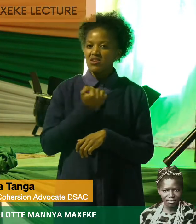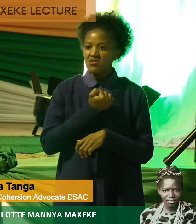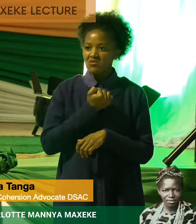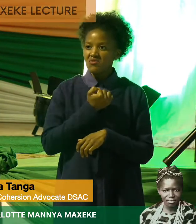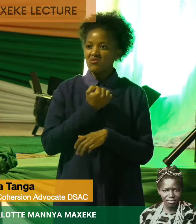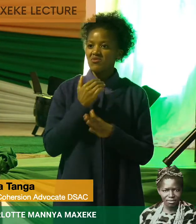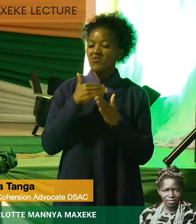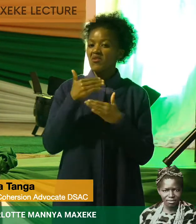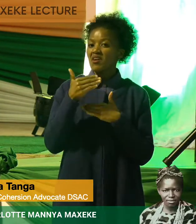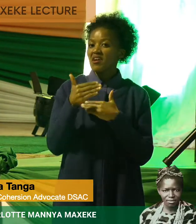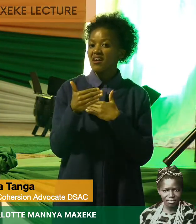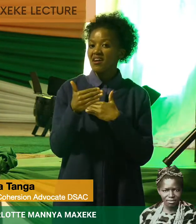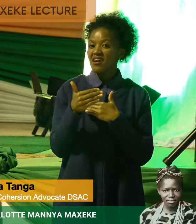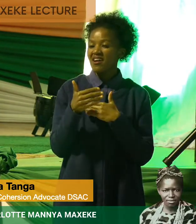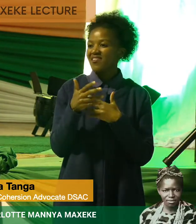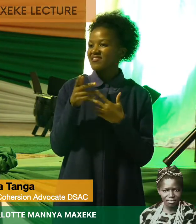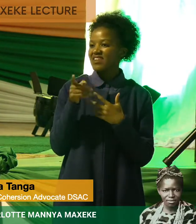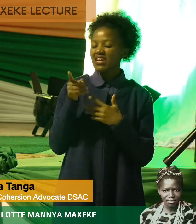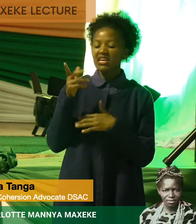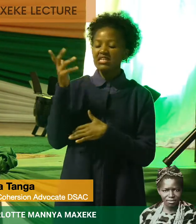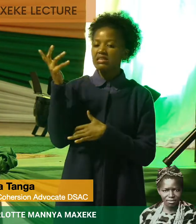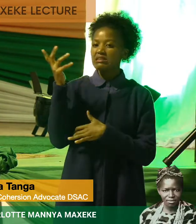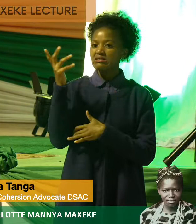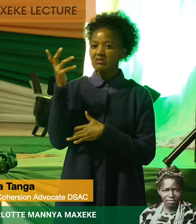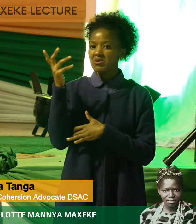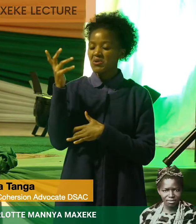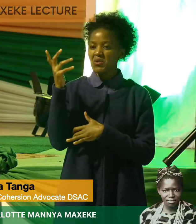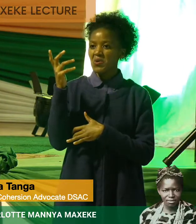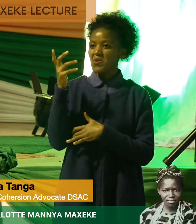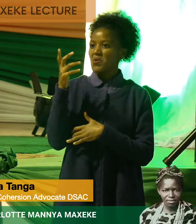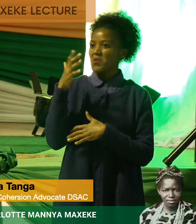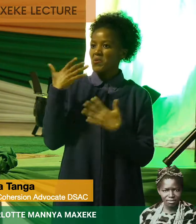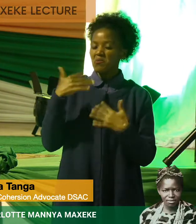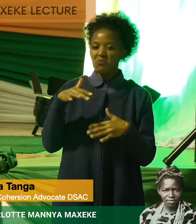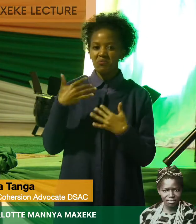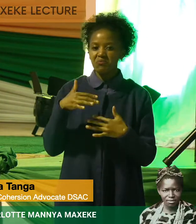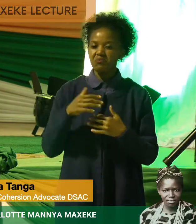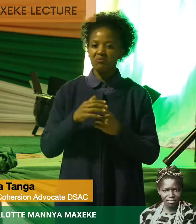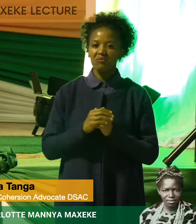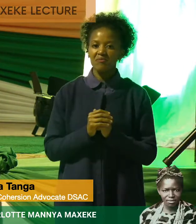emva kwentetha ebishushu nemnandi kangaka.